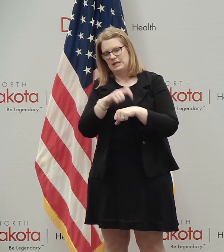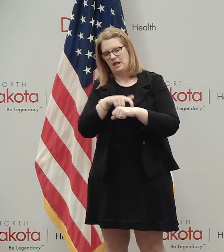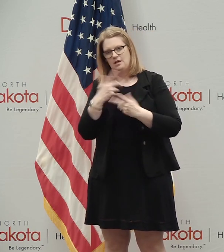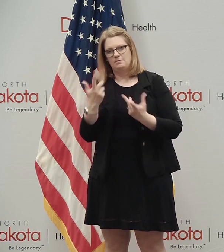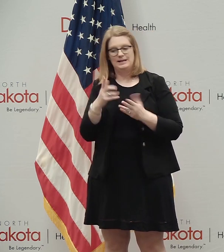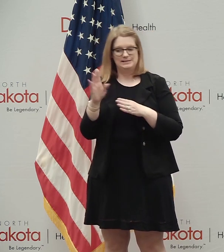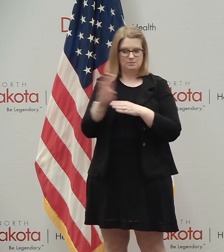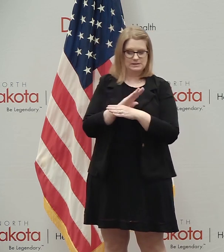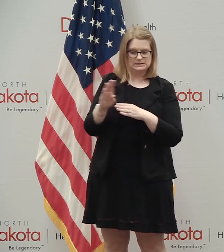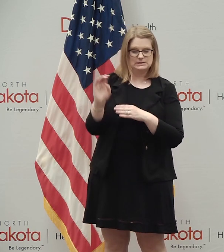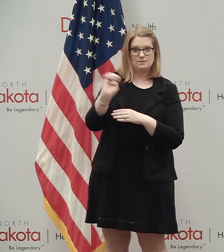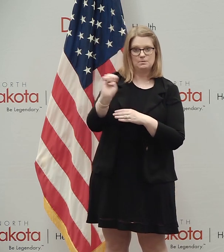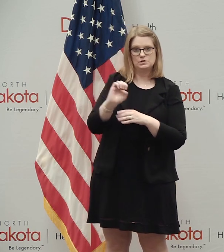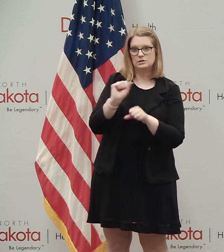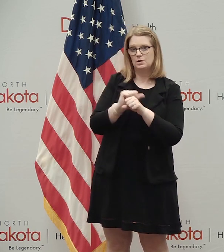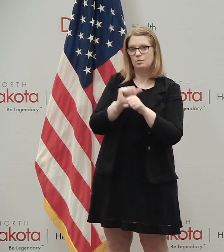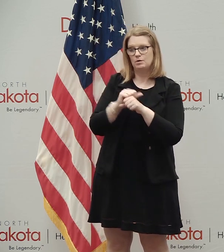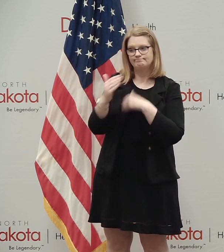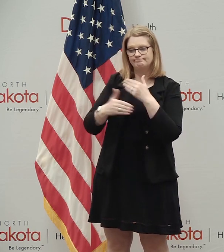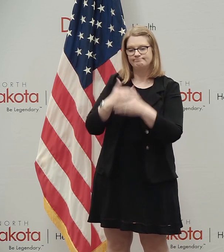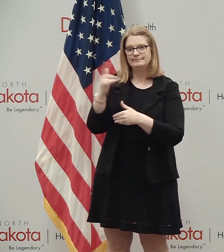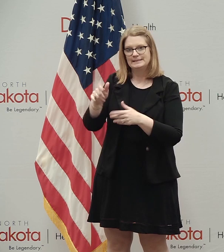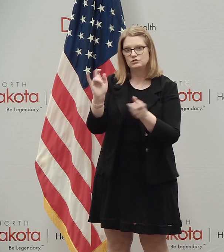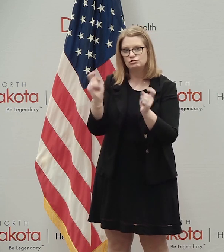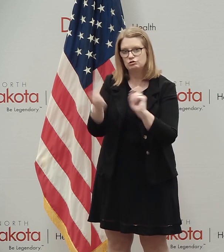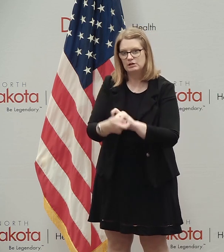as business and emergency workforce needs change.